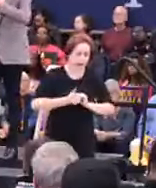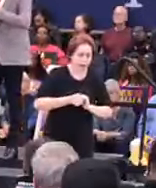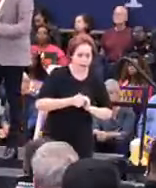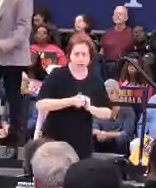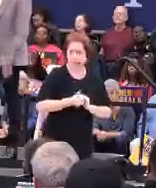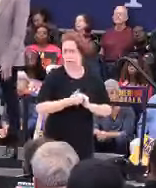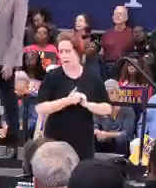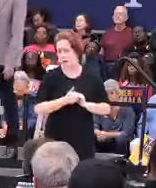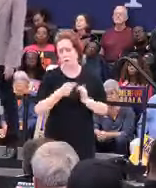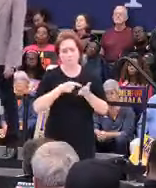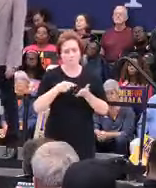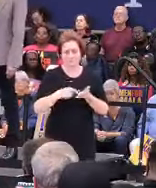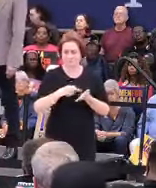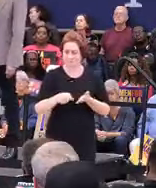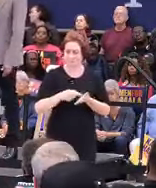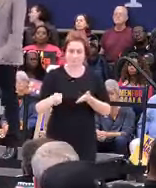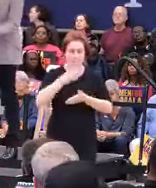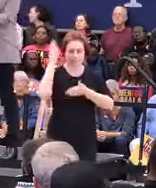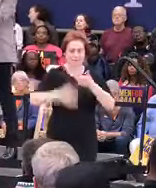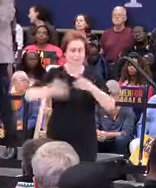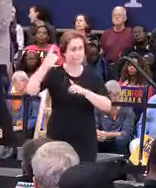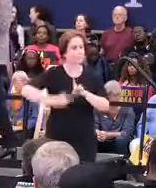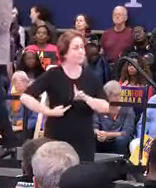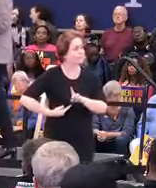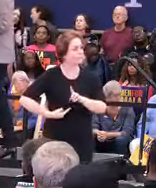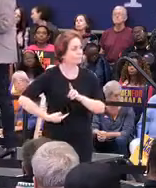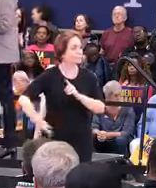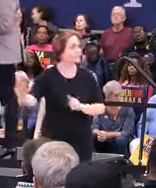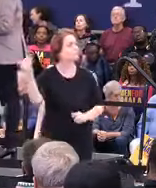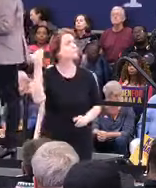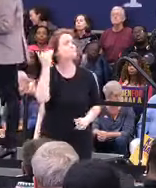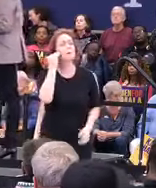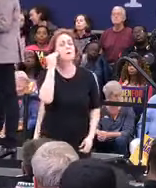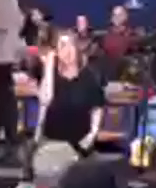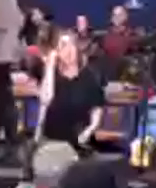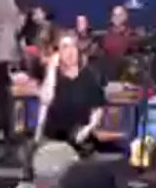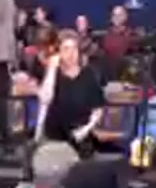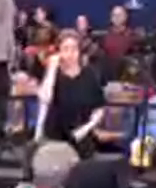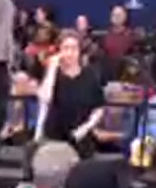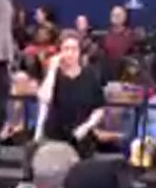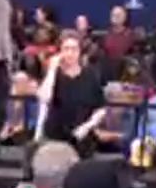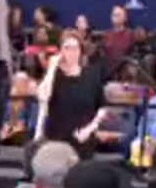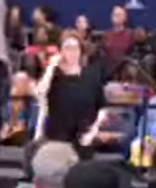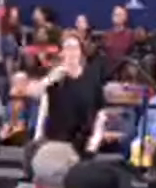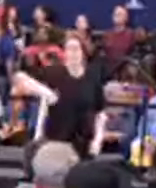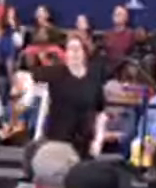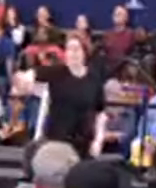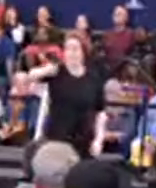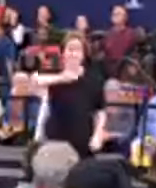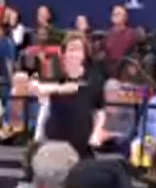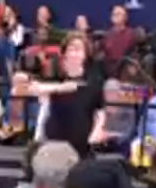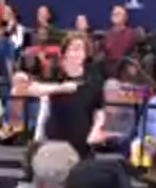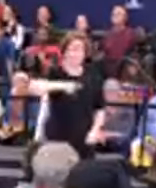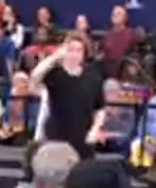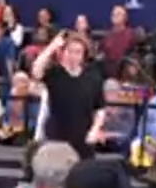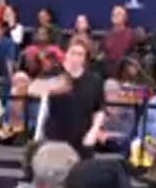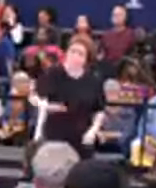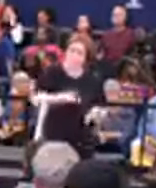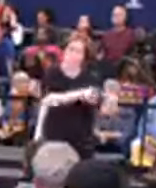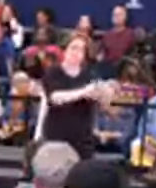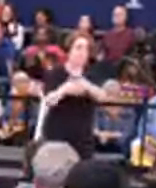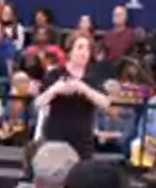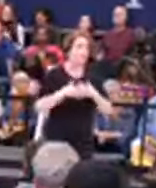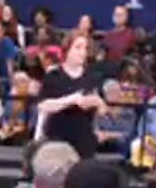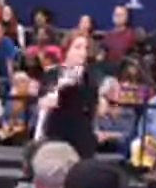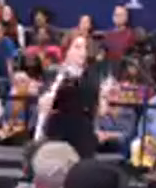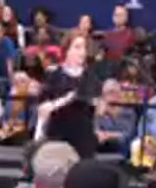get through the end of the month. Knowing that he is one of at least half of American families that cannot